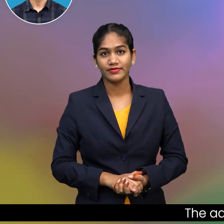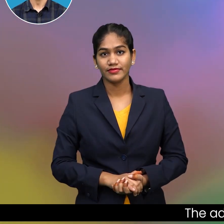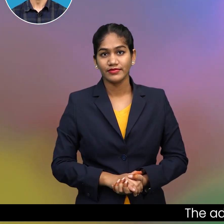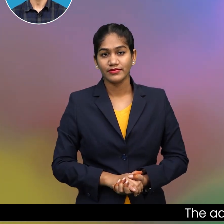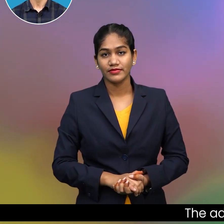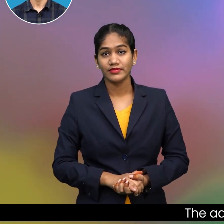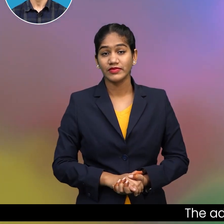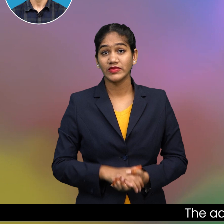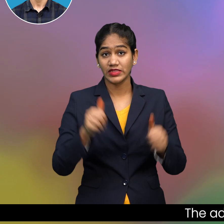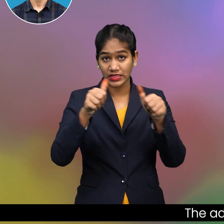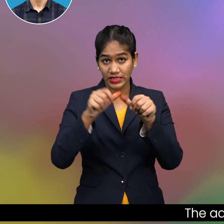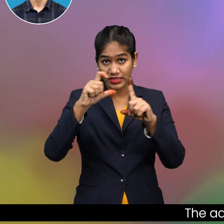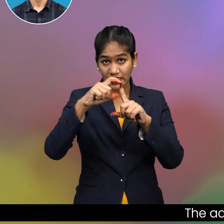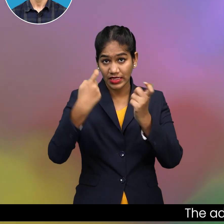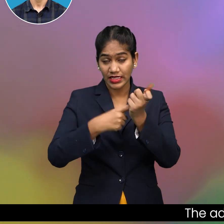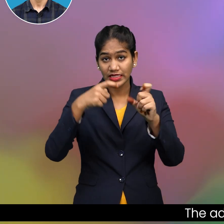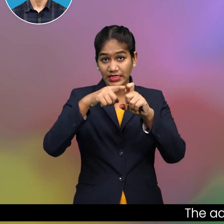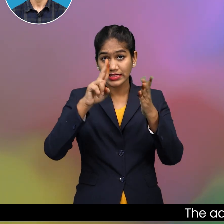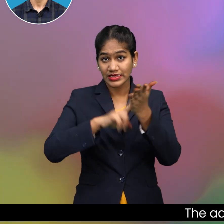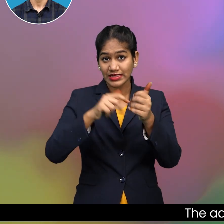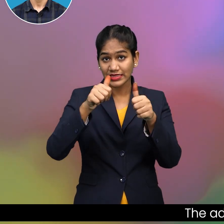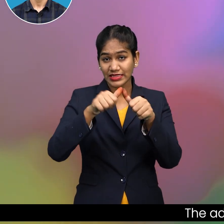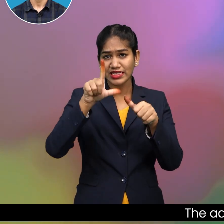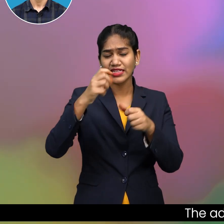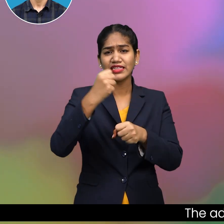The adrenal glands